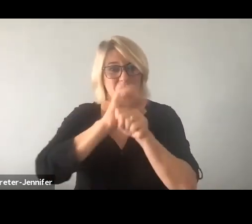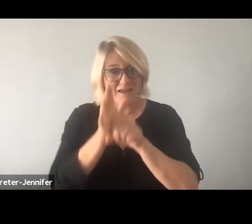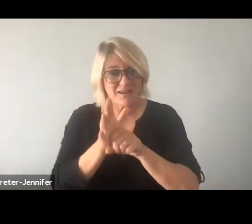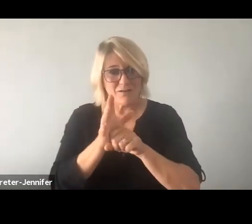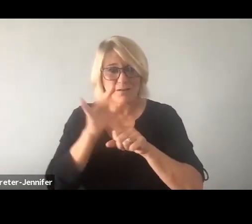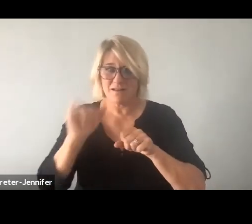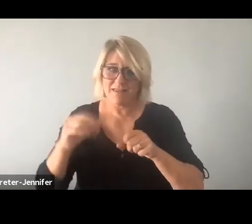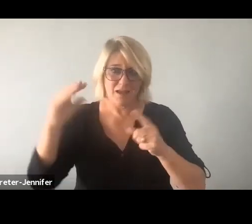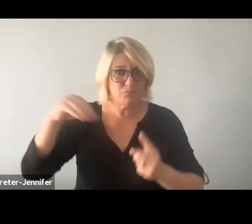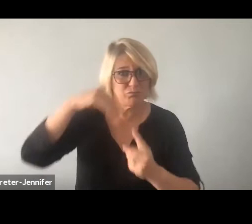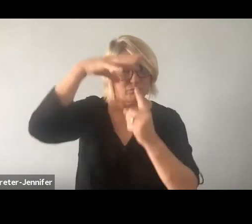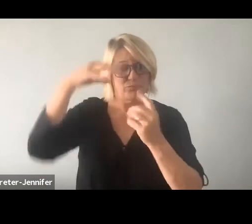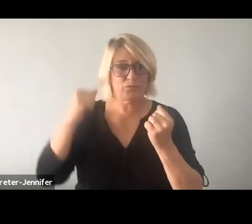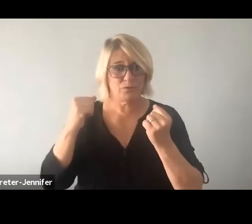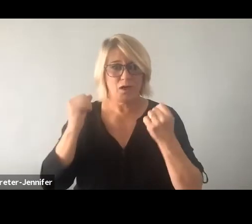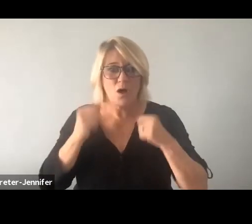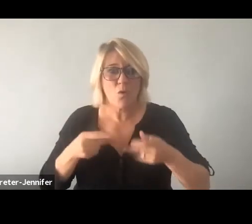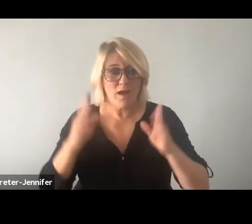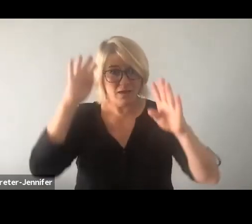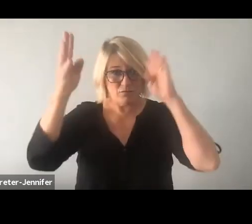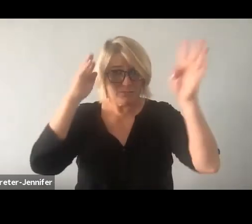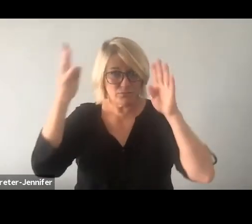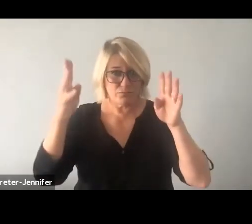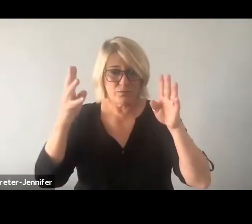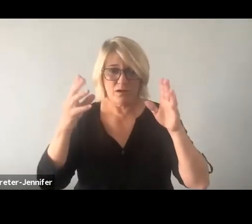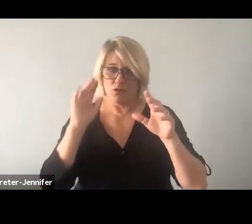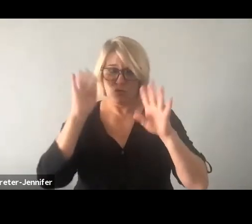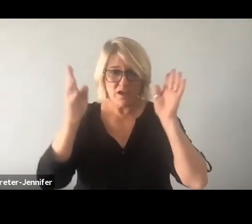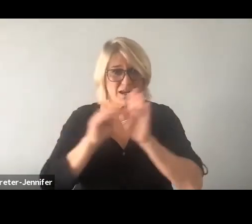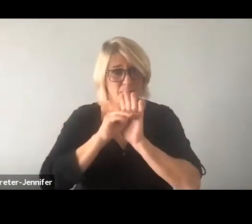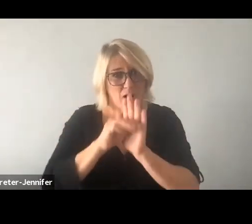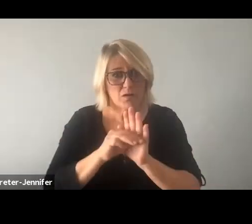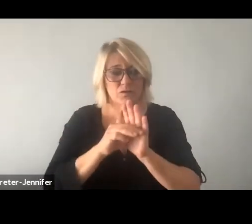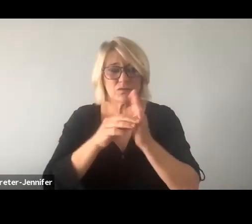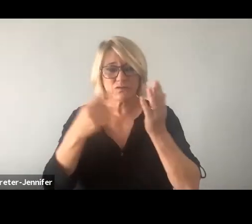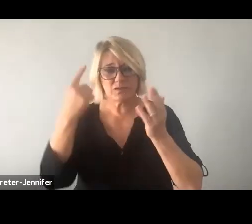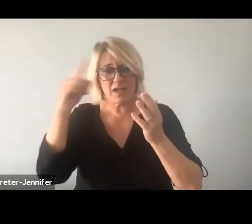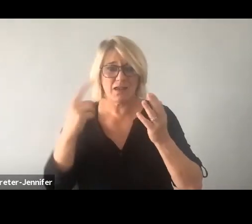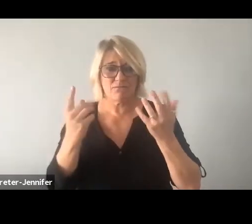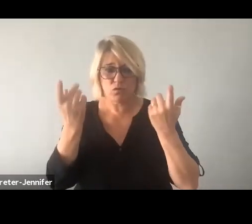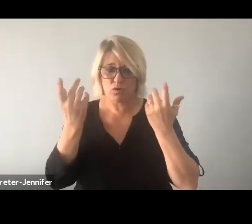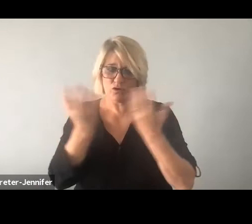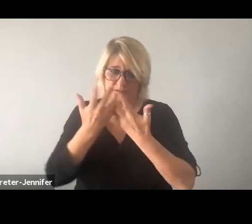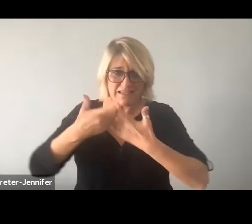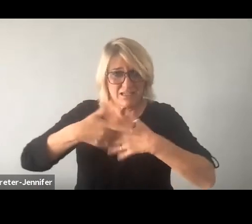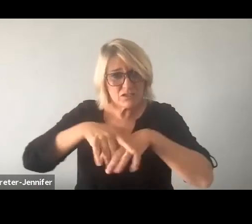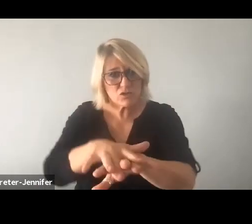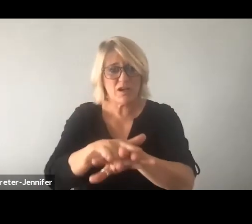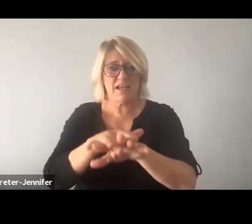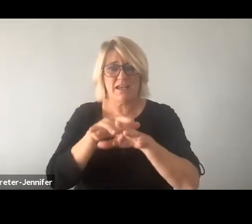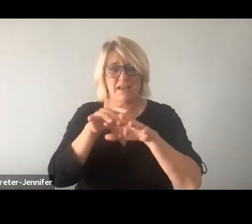highlights a way of creating replicable models and for integrating into existing